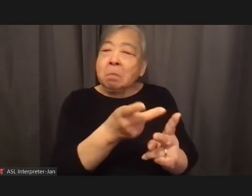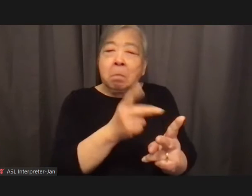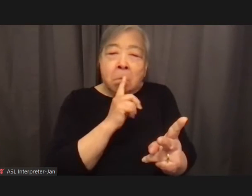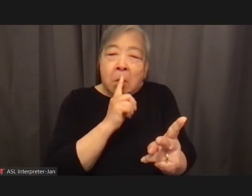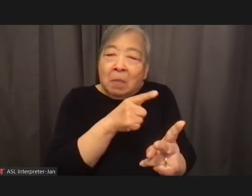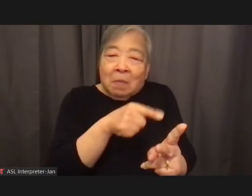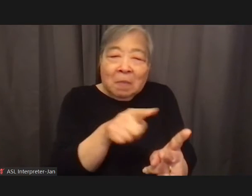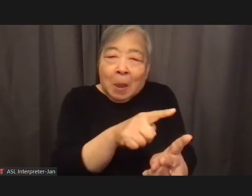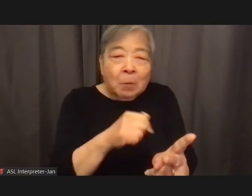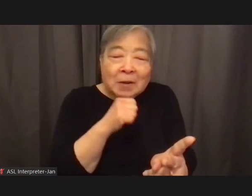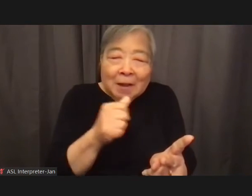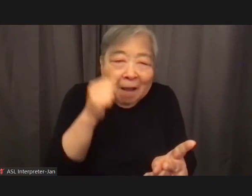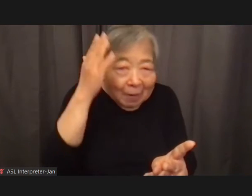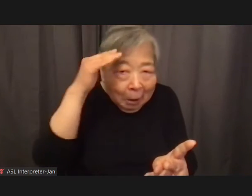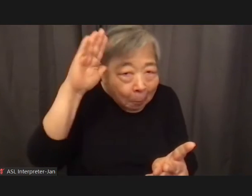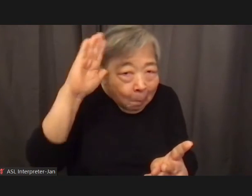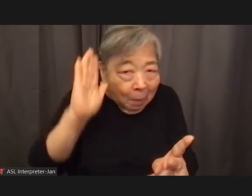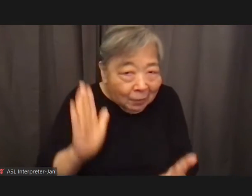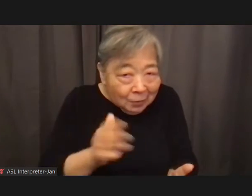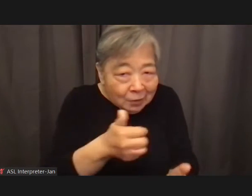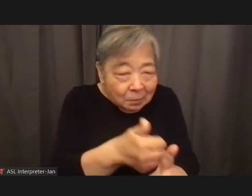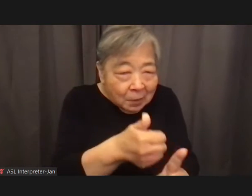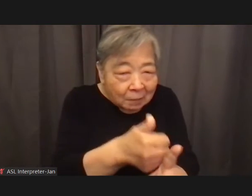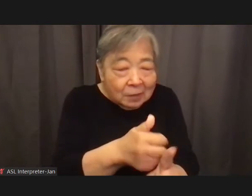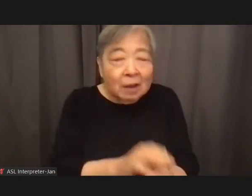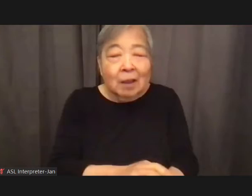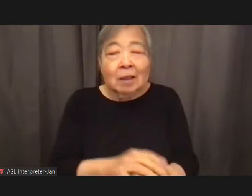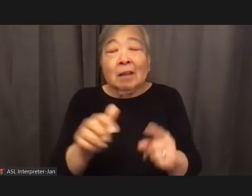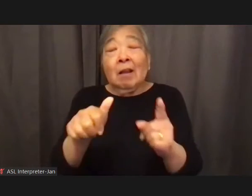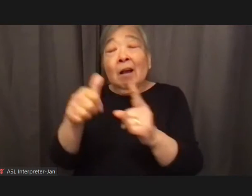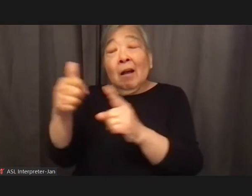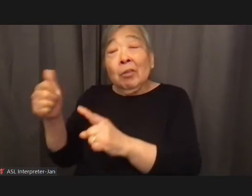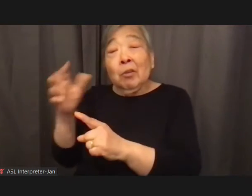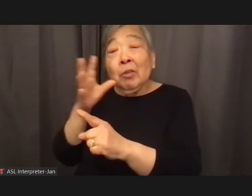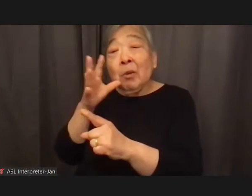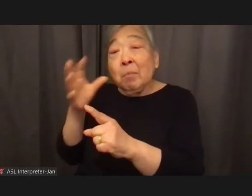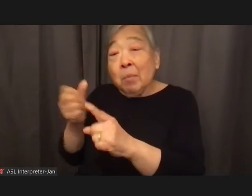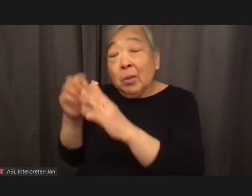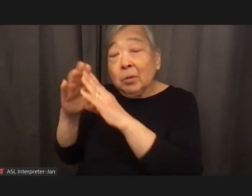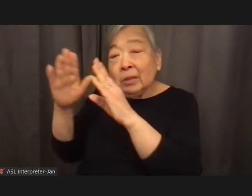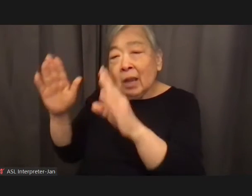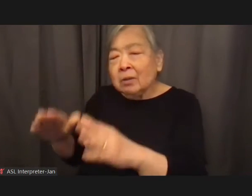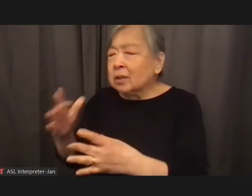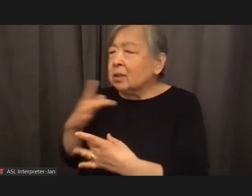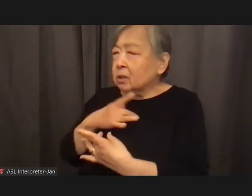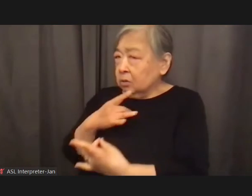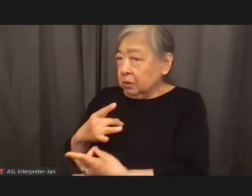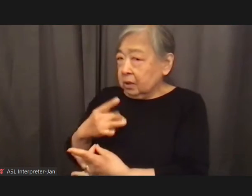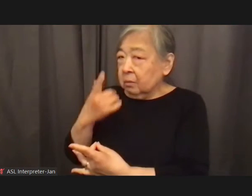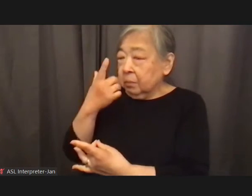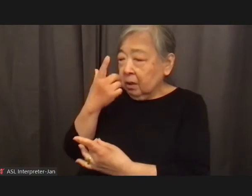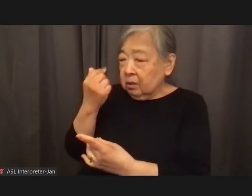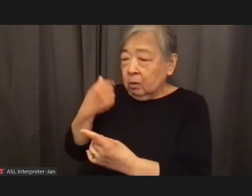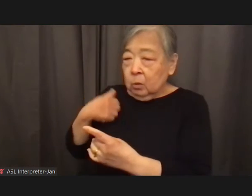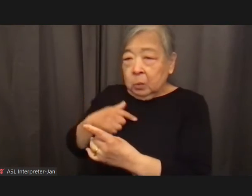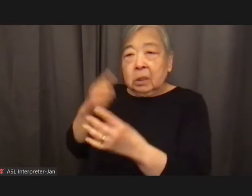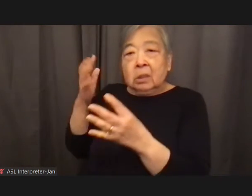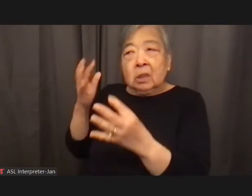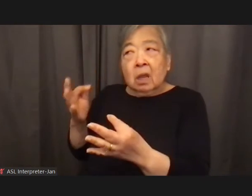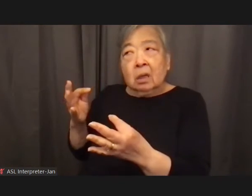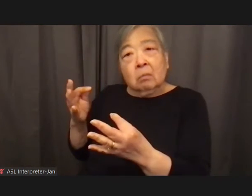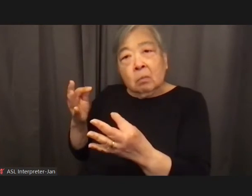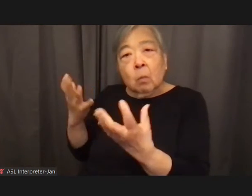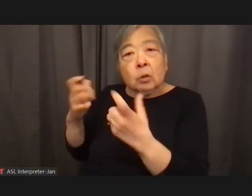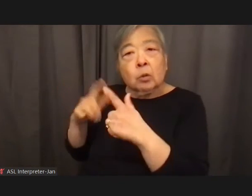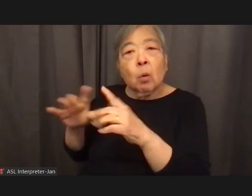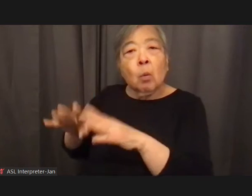it came. And the Mother's House, the interesting part came when we decided to open it up